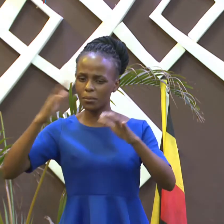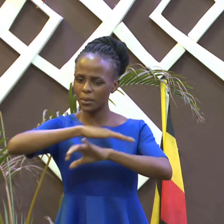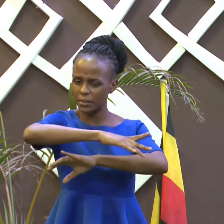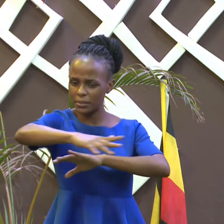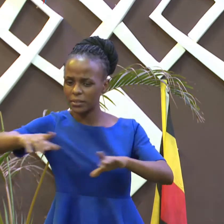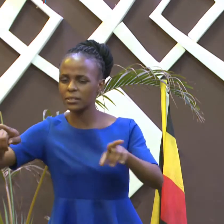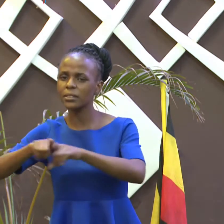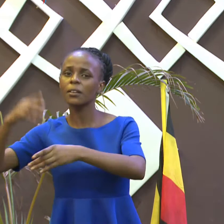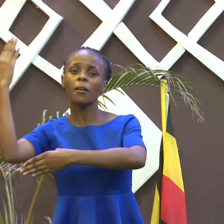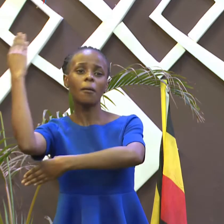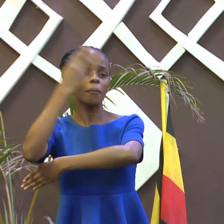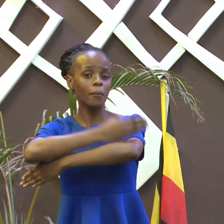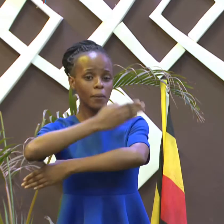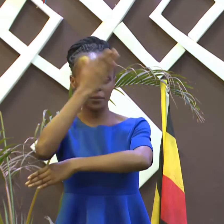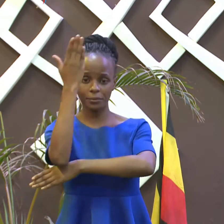ensalo yammwe.